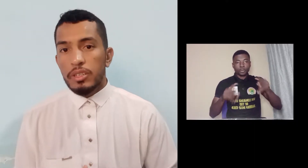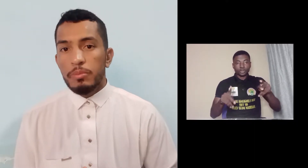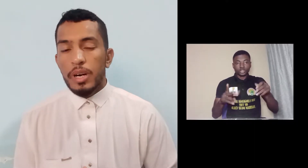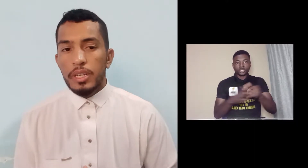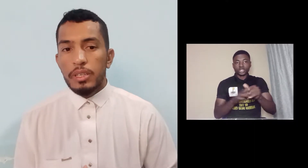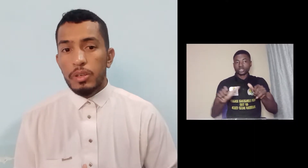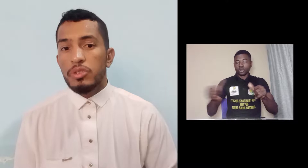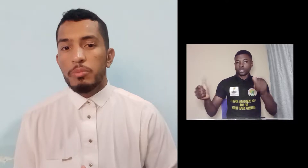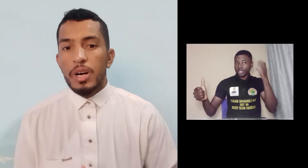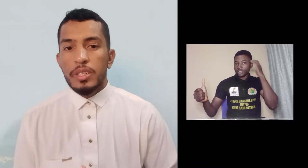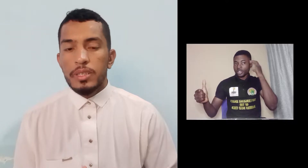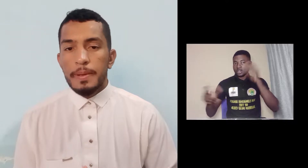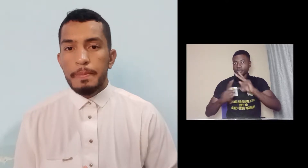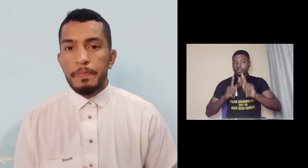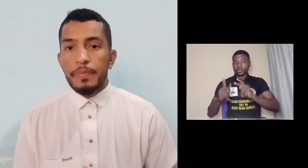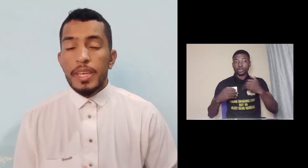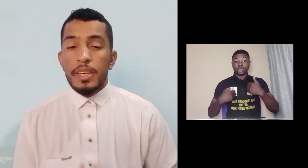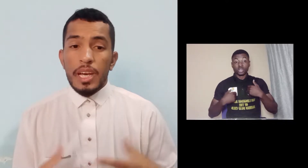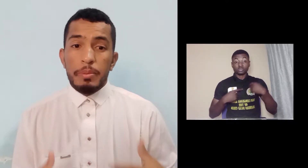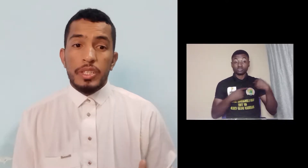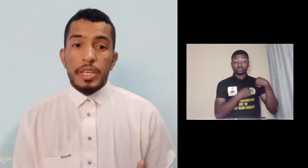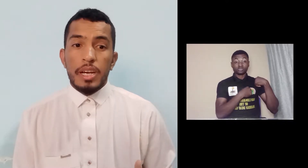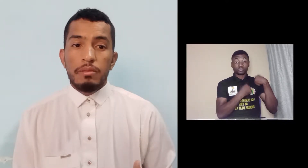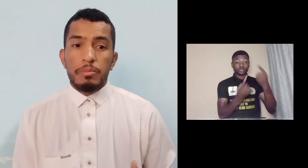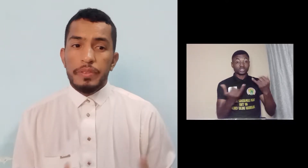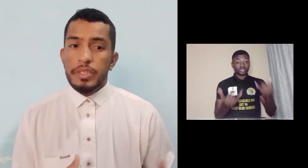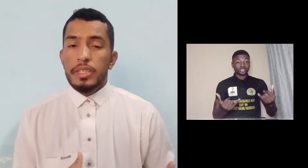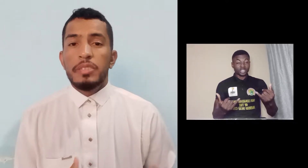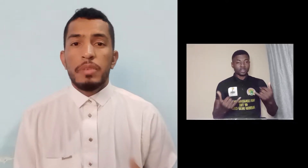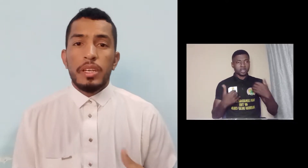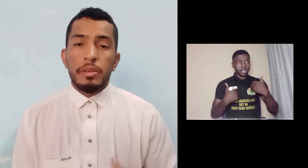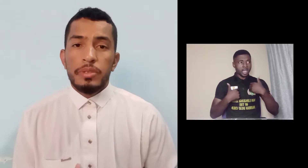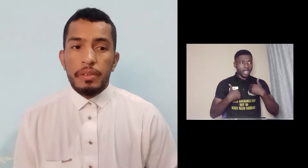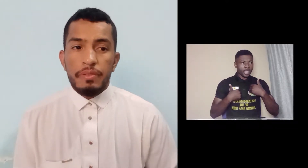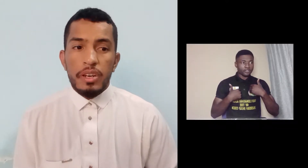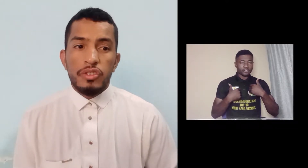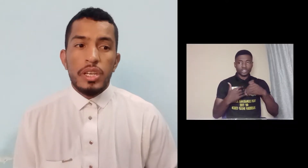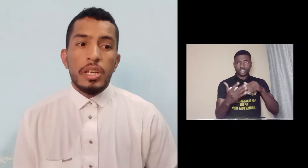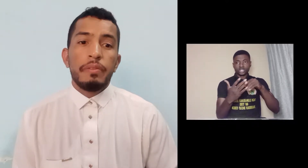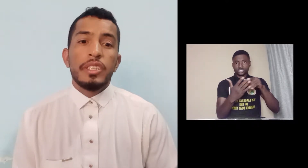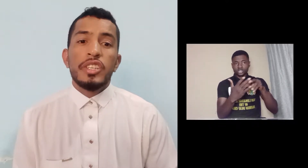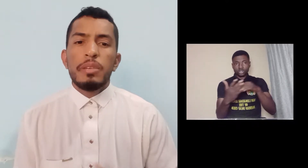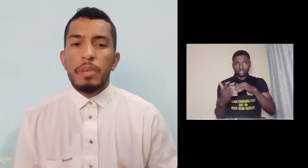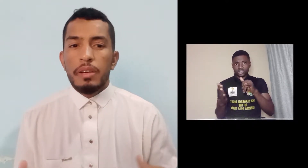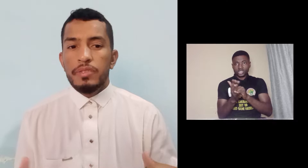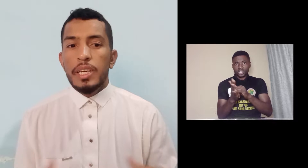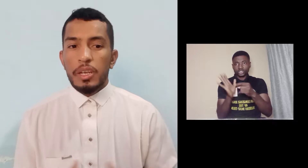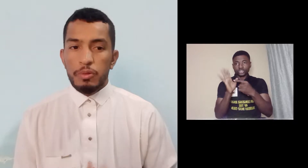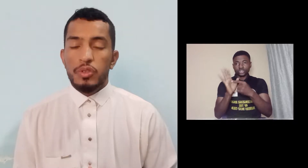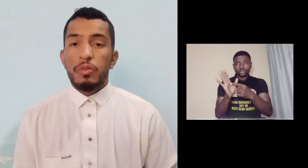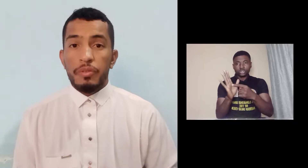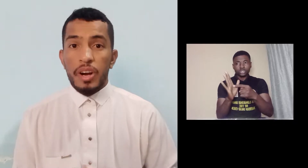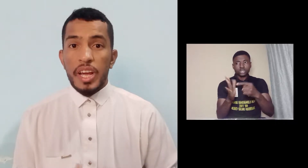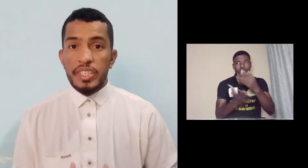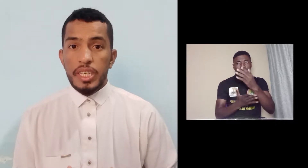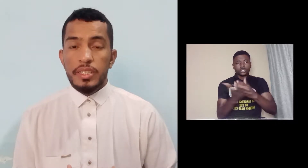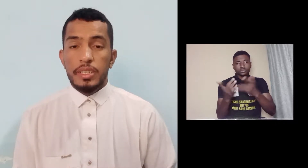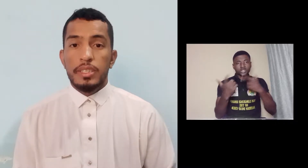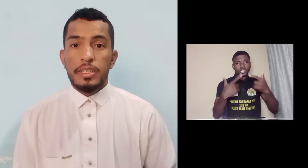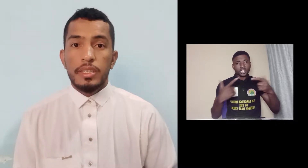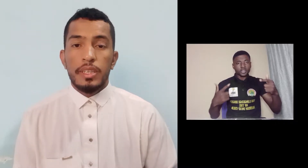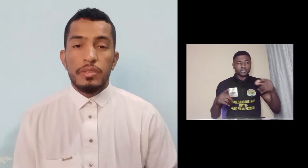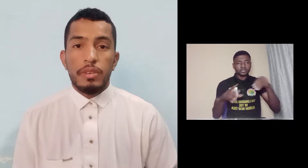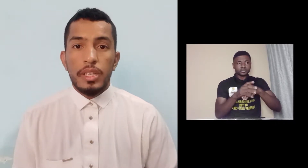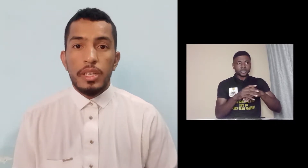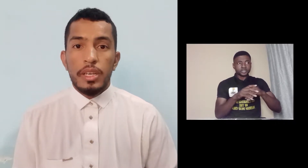hearing counterparts. Up until now, previous studies, mainly written in French, revealed a number of sign languages or varieties that